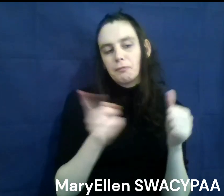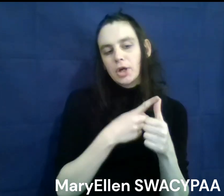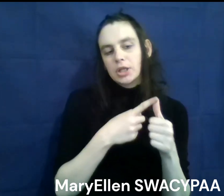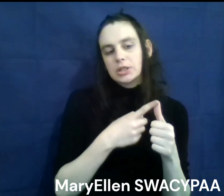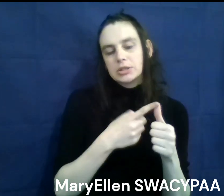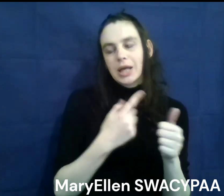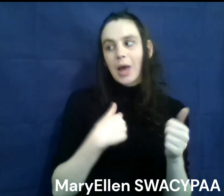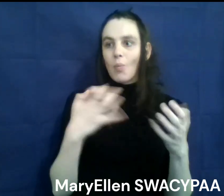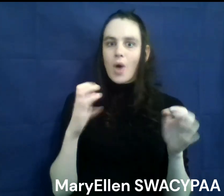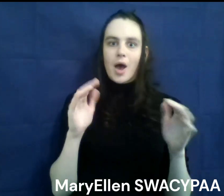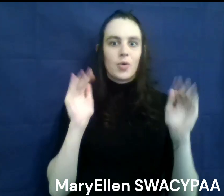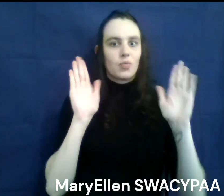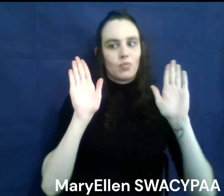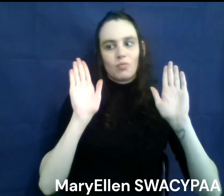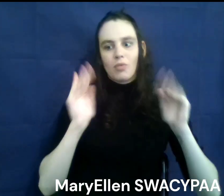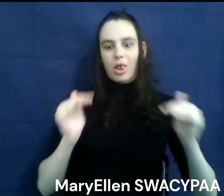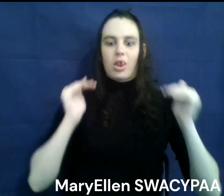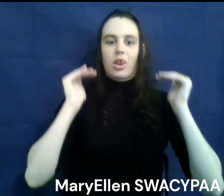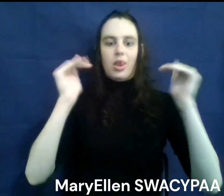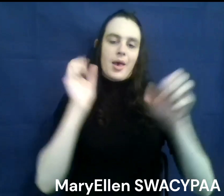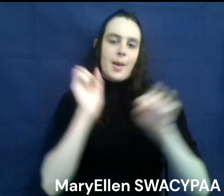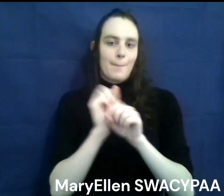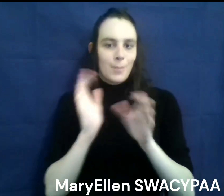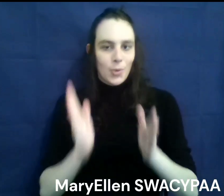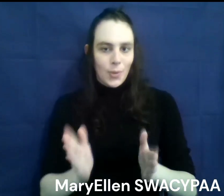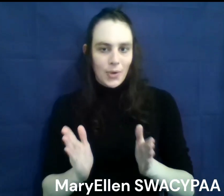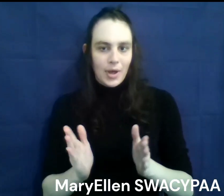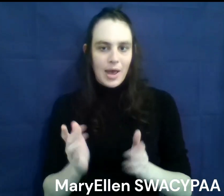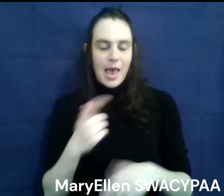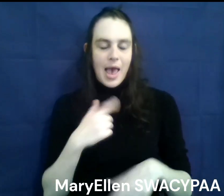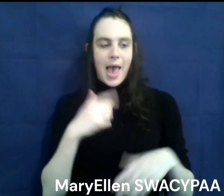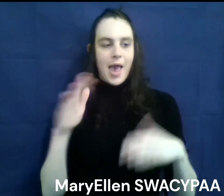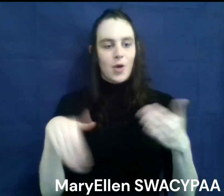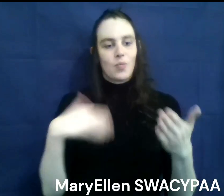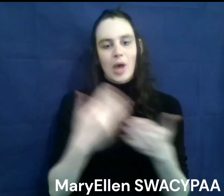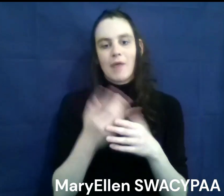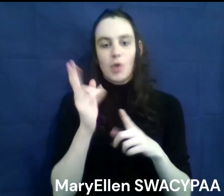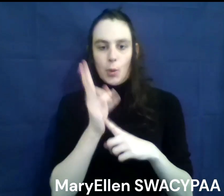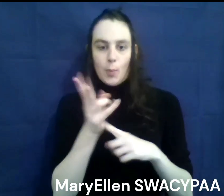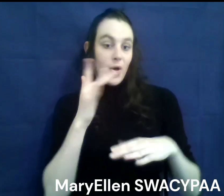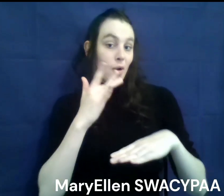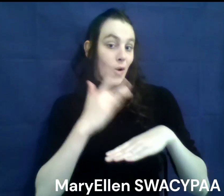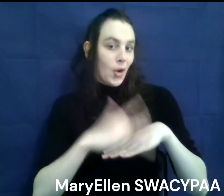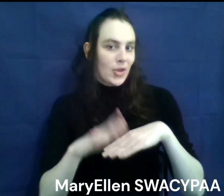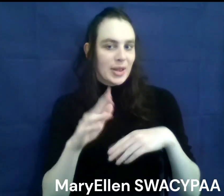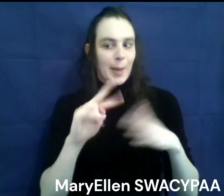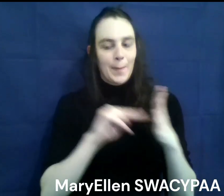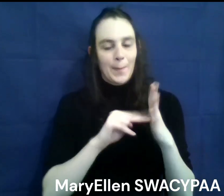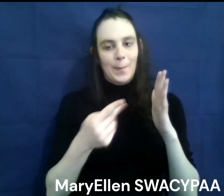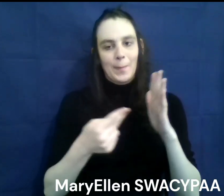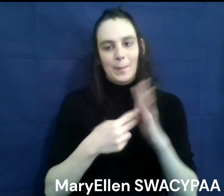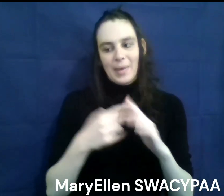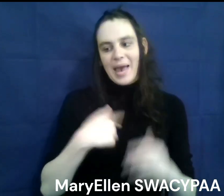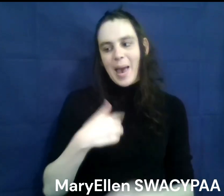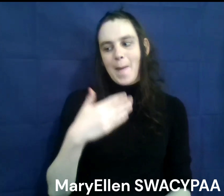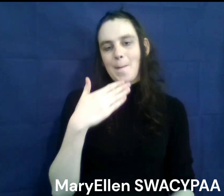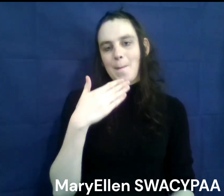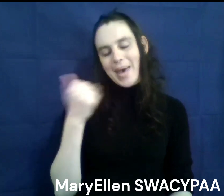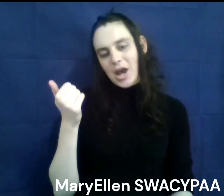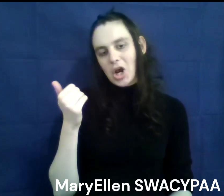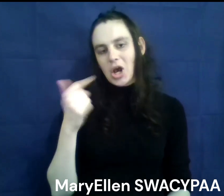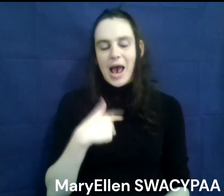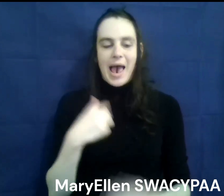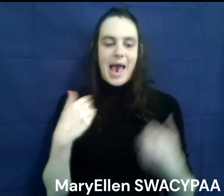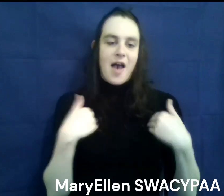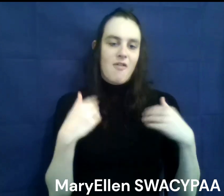employee that, Mhm. like me arriving, 2 minutes early meant that I could take an extra long break or lunch.